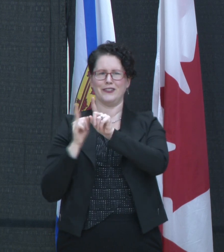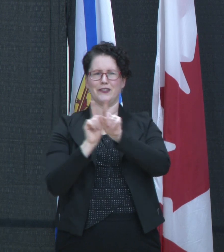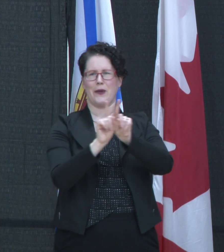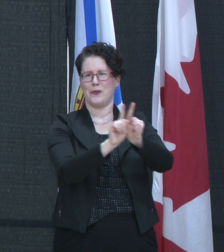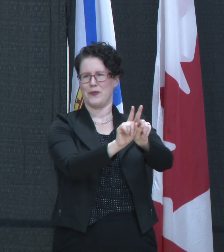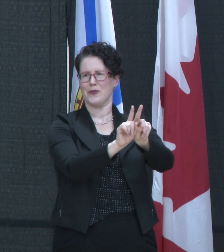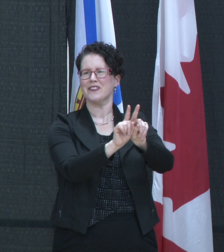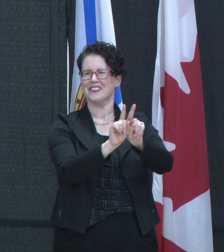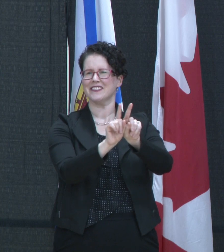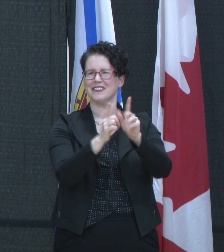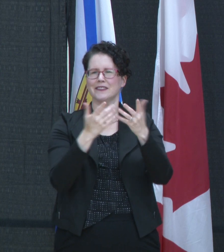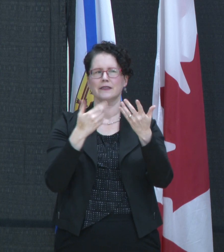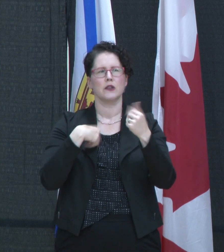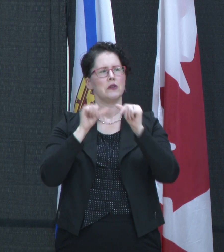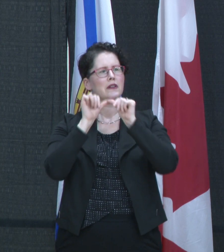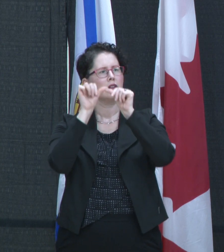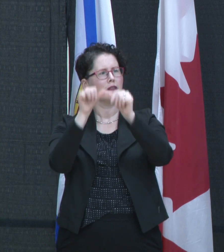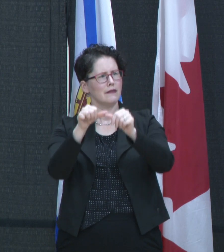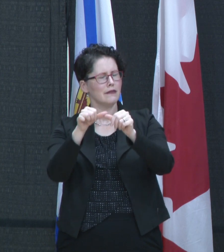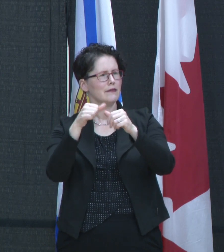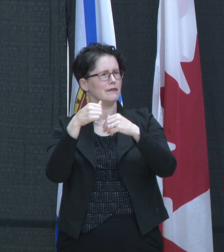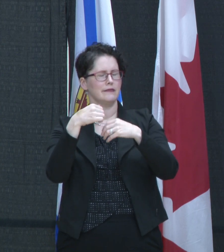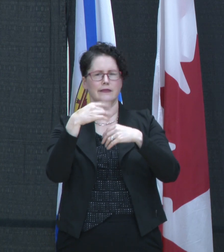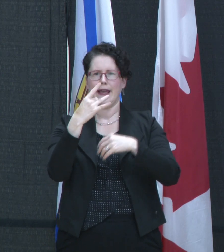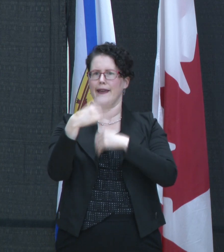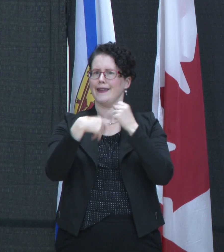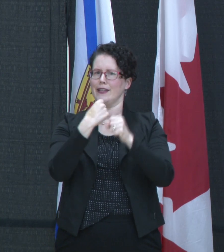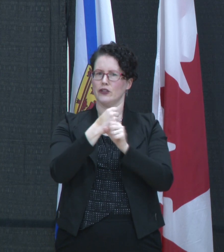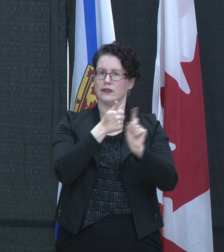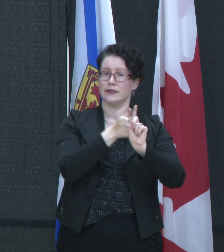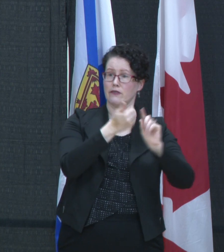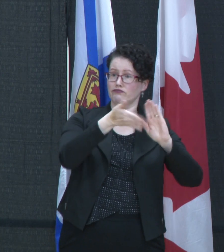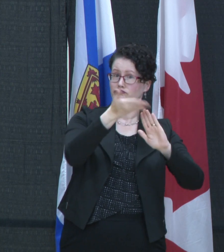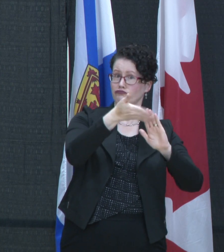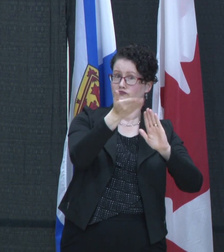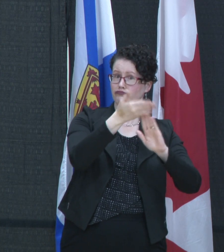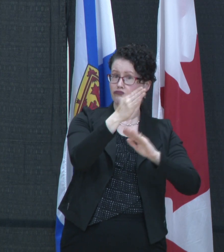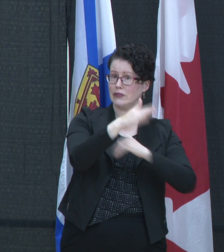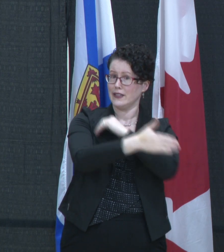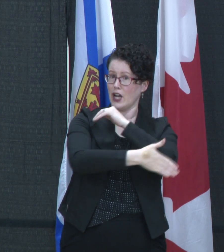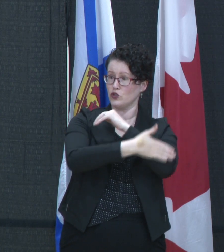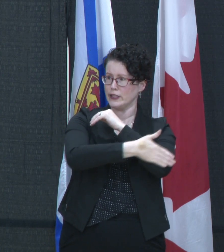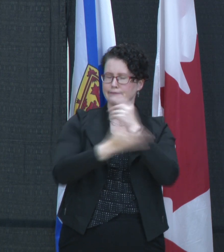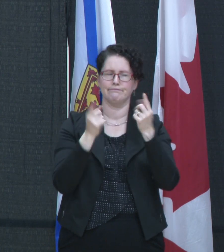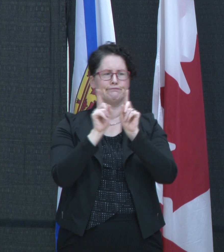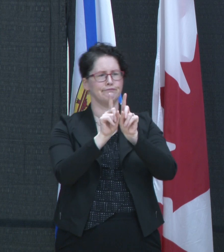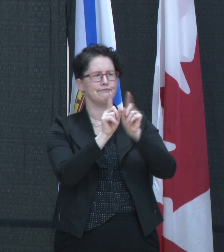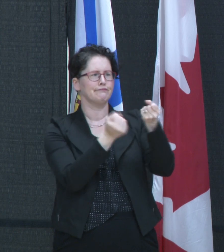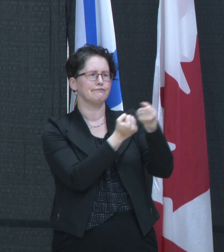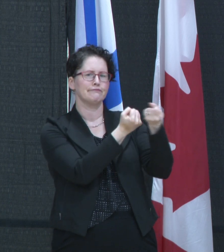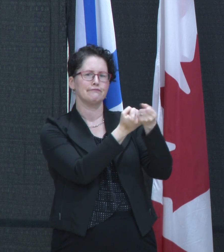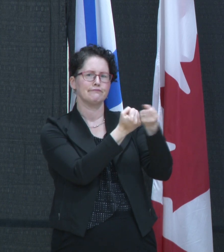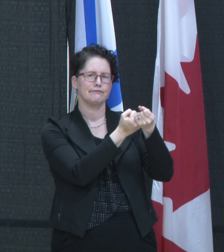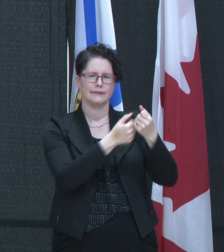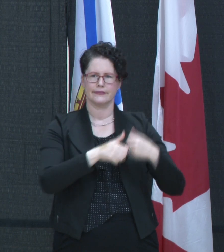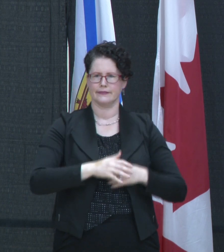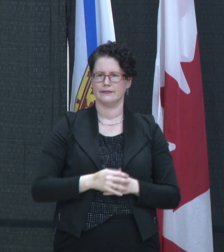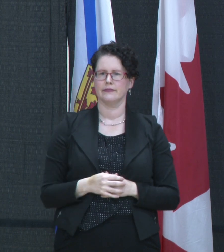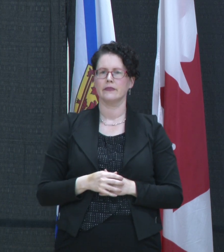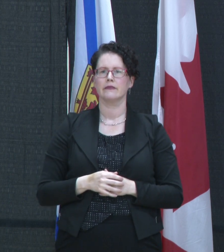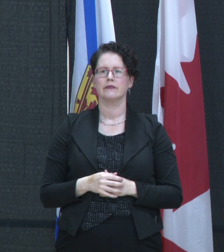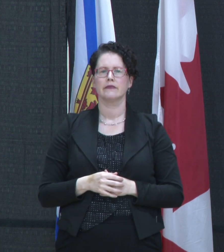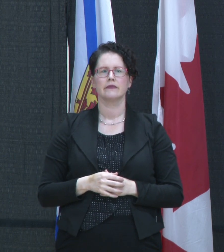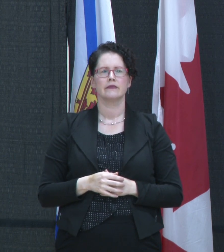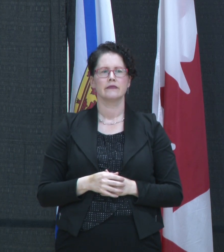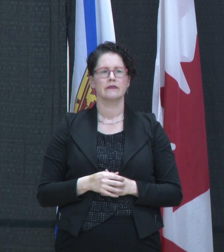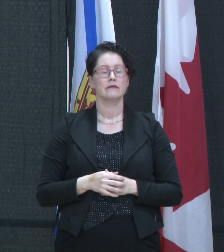for the 8 years in which he was in office, she was with him wherever he went. And Valerie was in Halifax sharing with a small group of us about what it